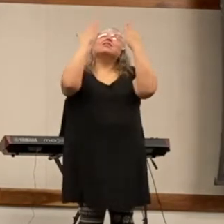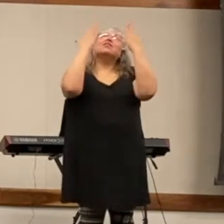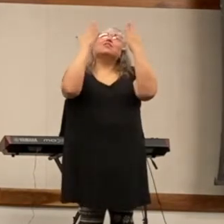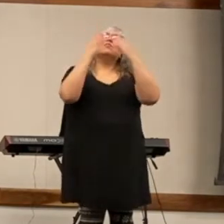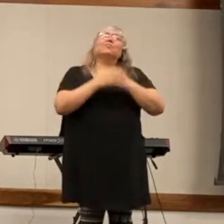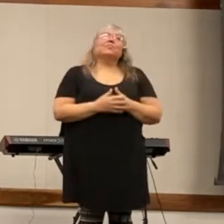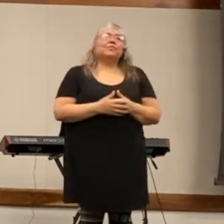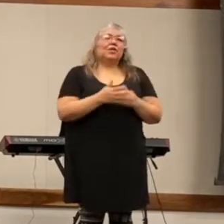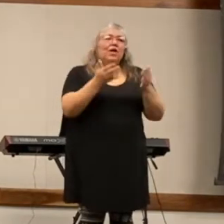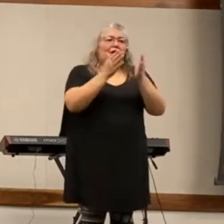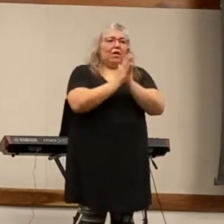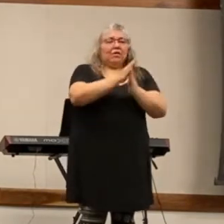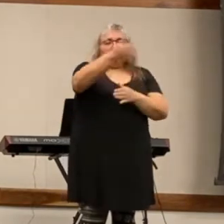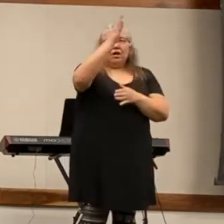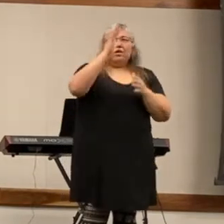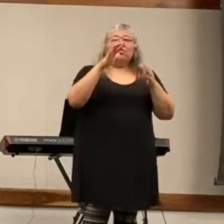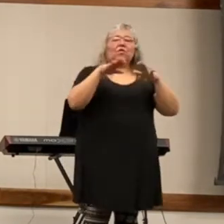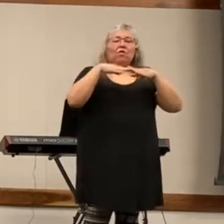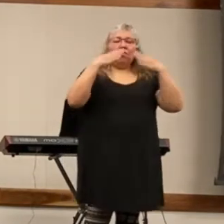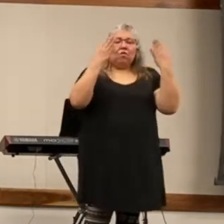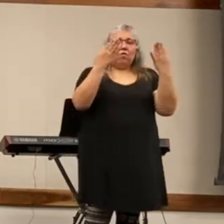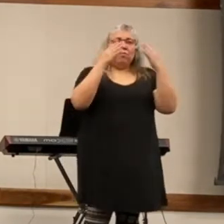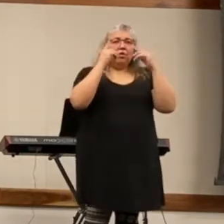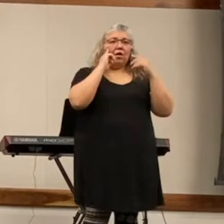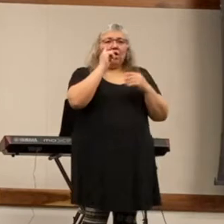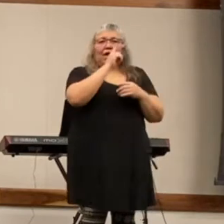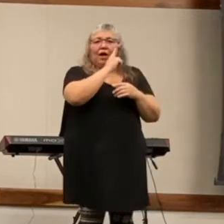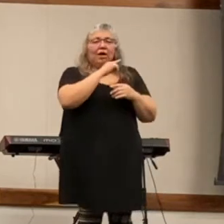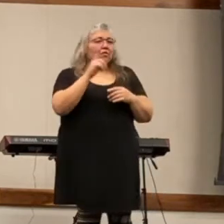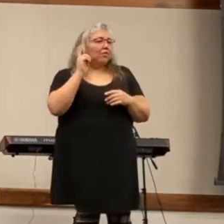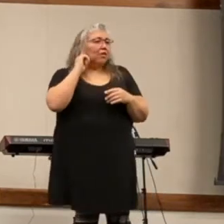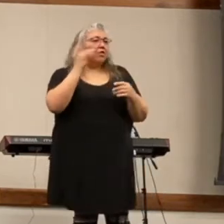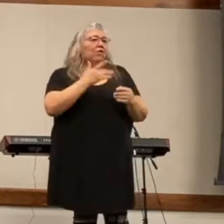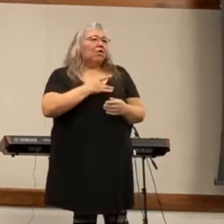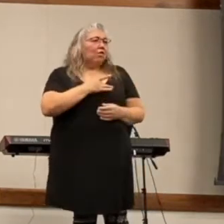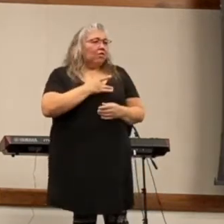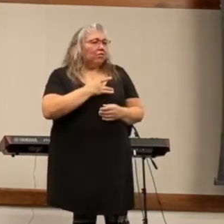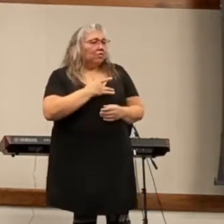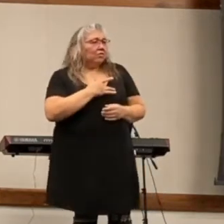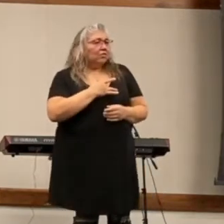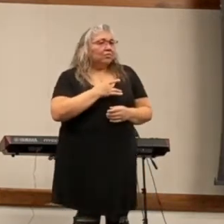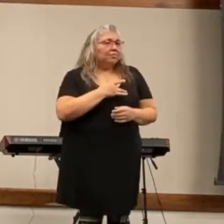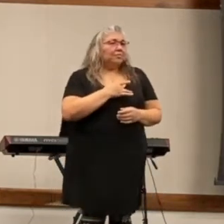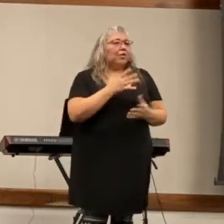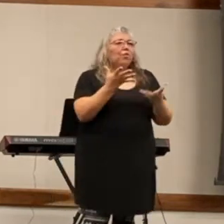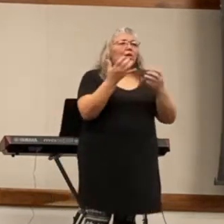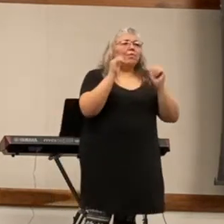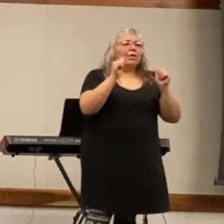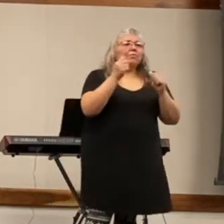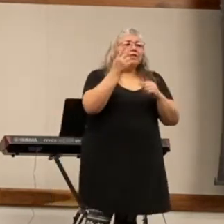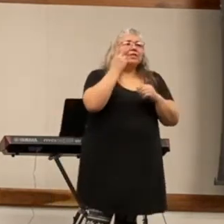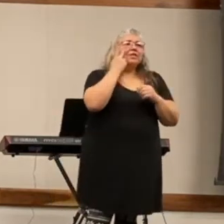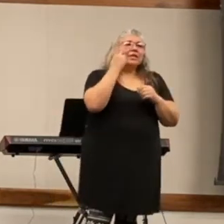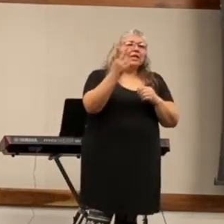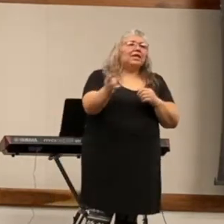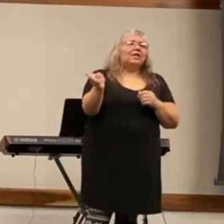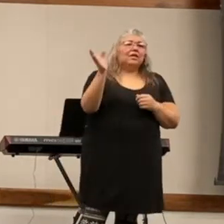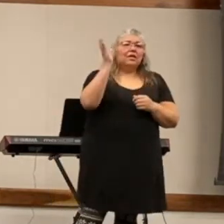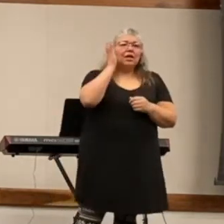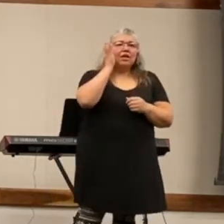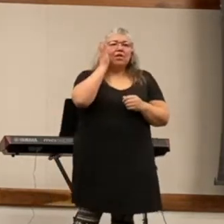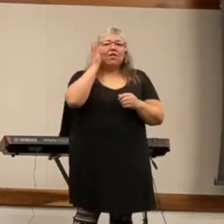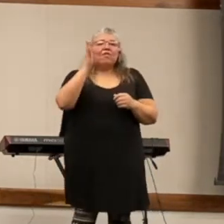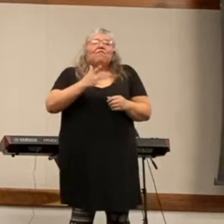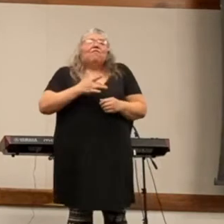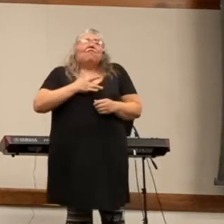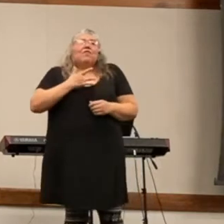We ask, God, that you would open up our eyes and our ears and our hearts. Father, we want to be able to see and hear and feel your